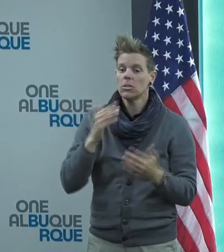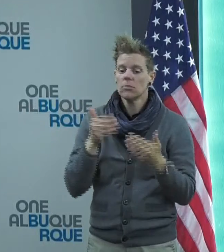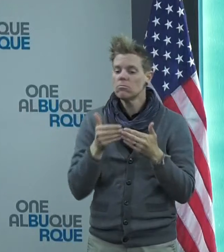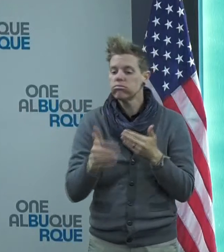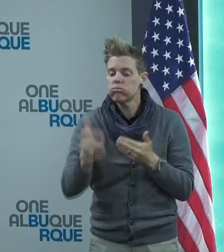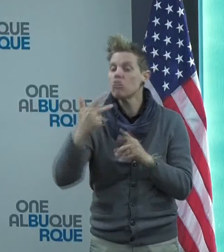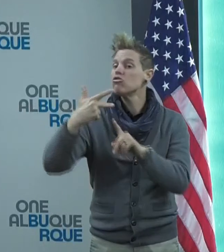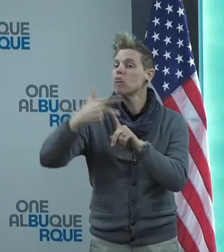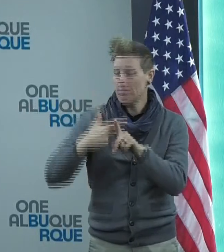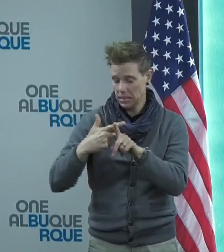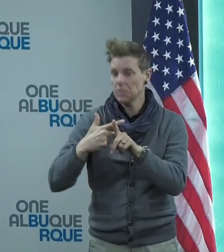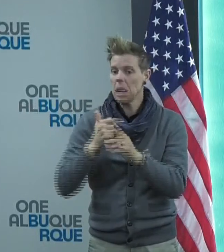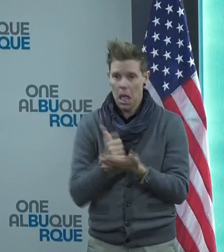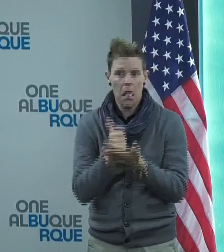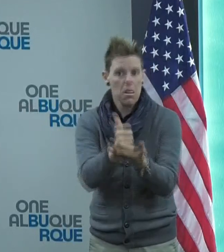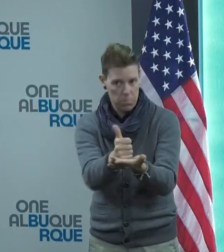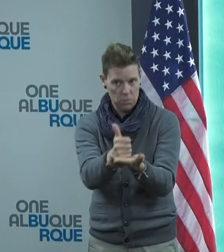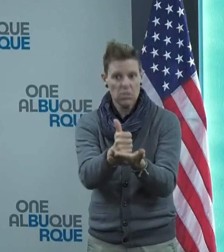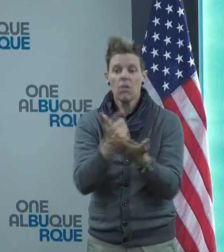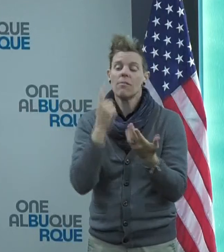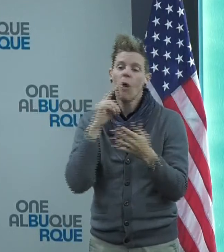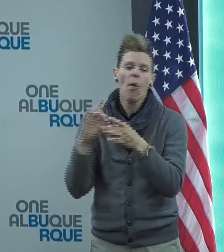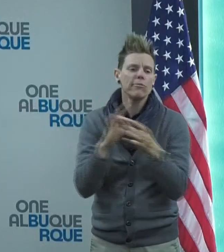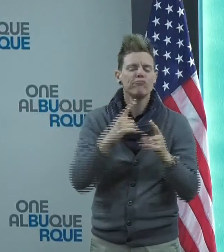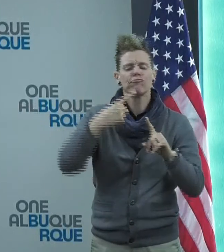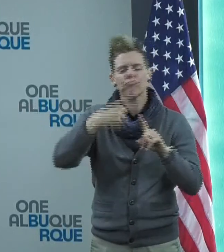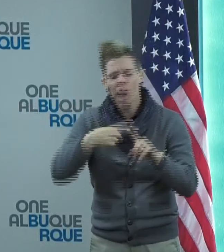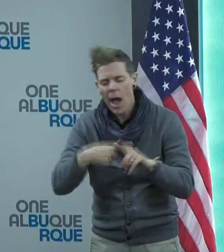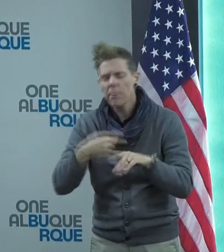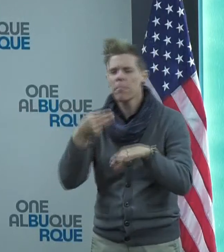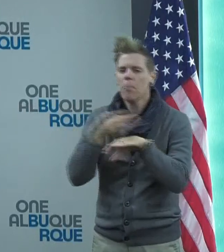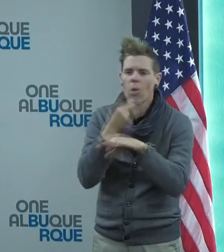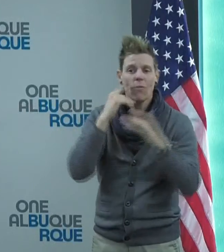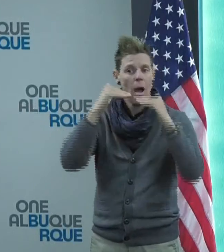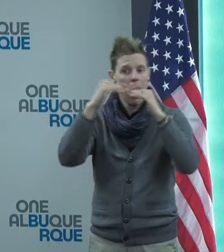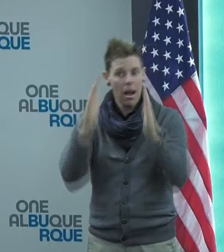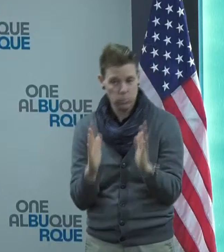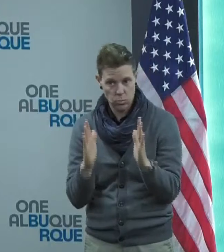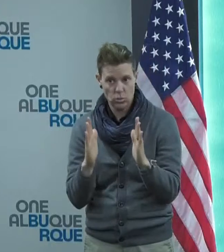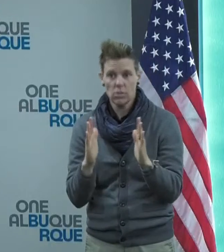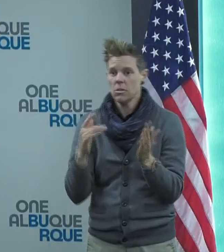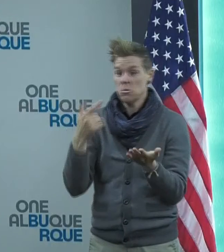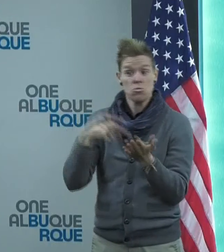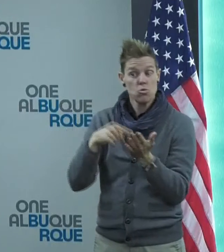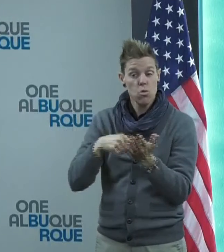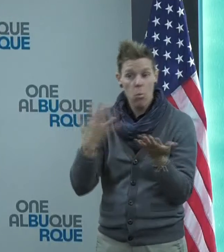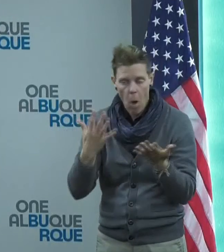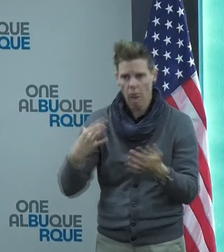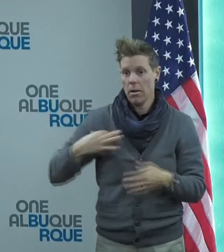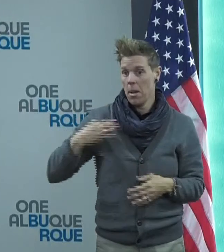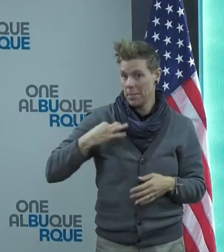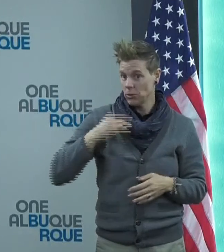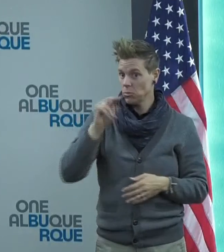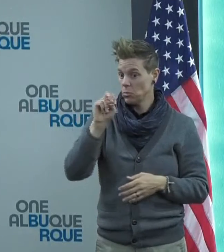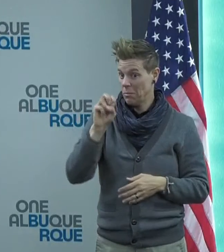hopefully some great help on the way. The deadline to apply is November 13th, so it's quite short. Please apply